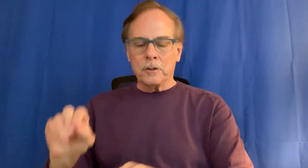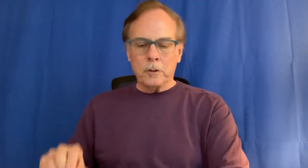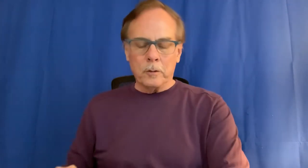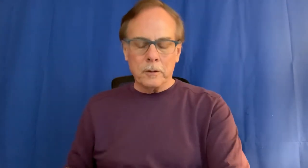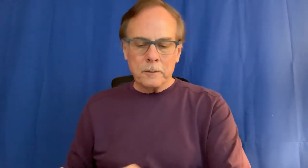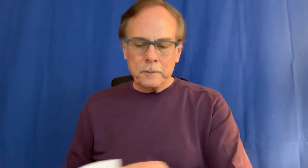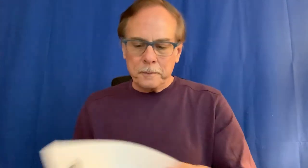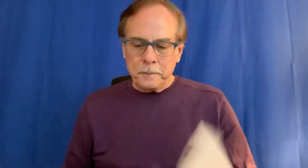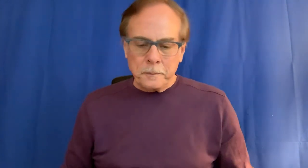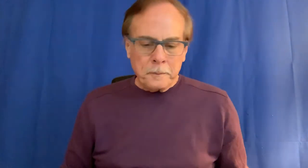zoo.